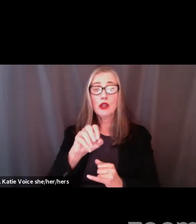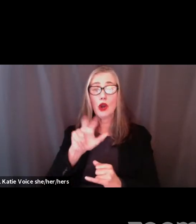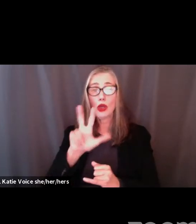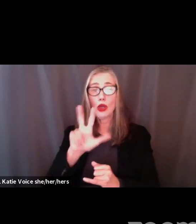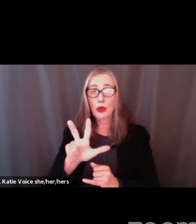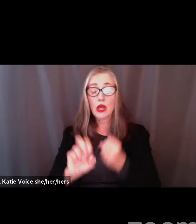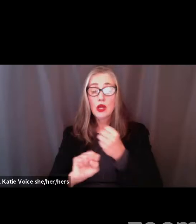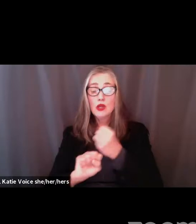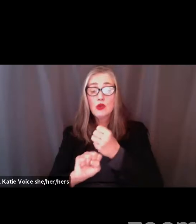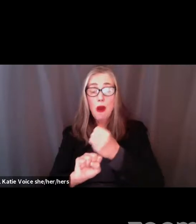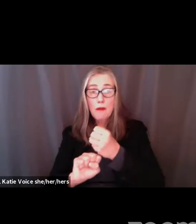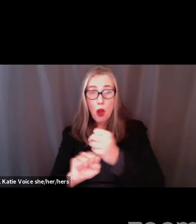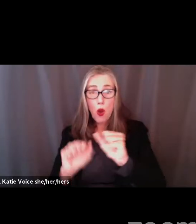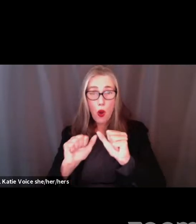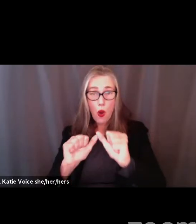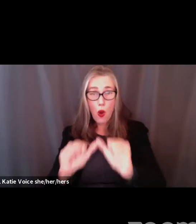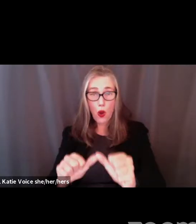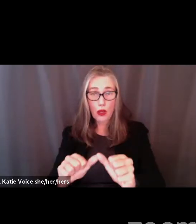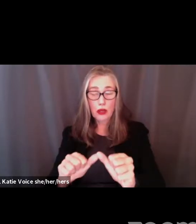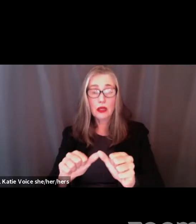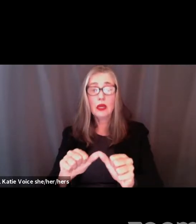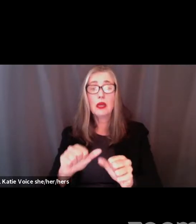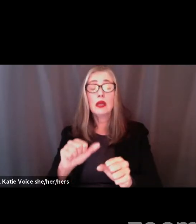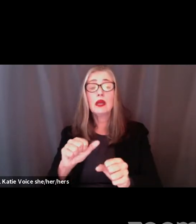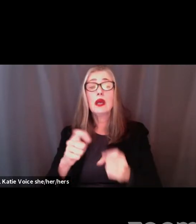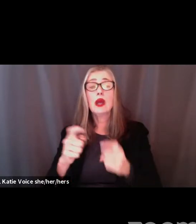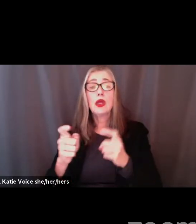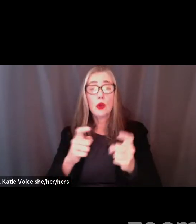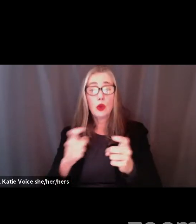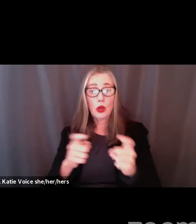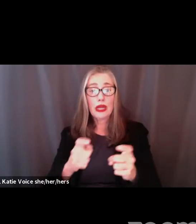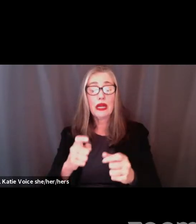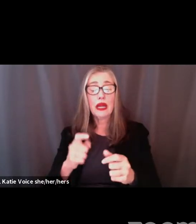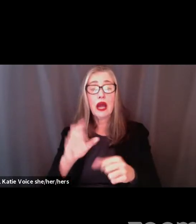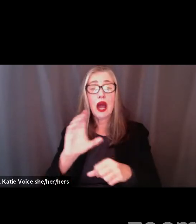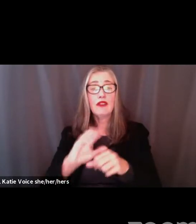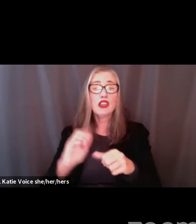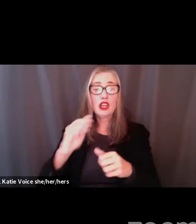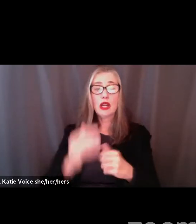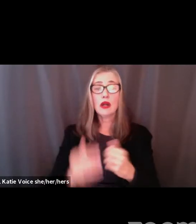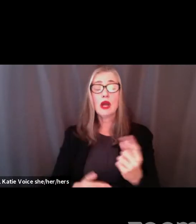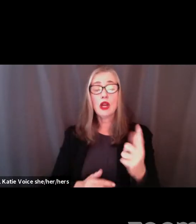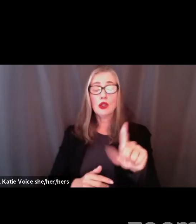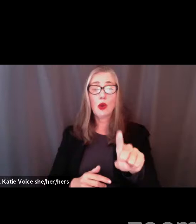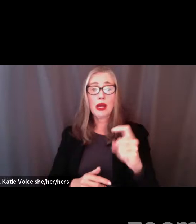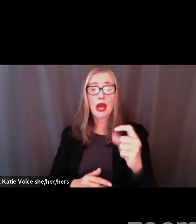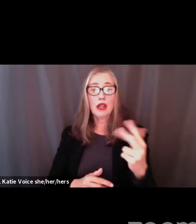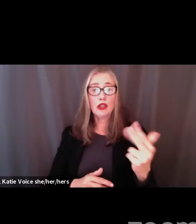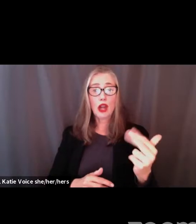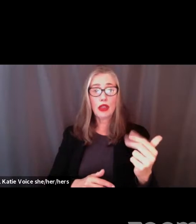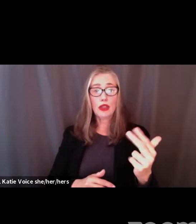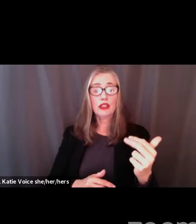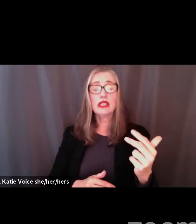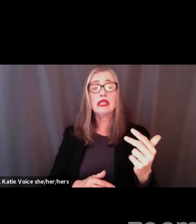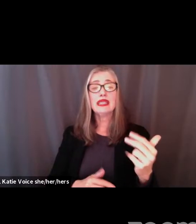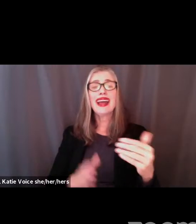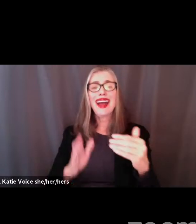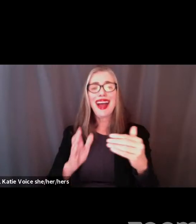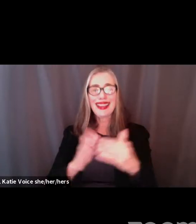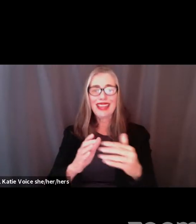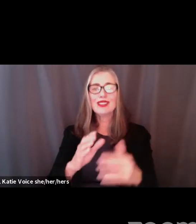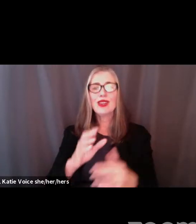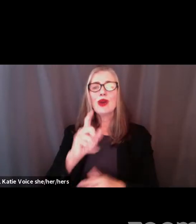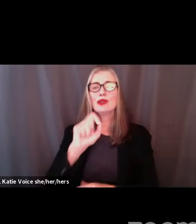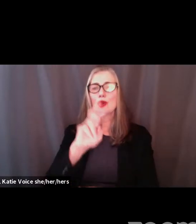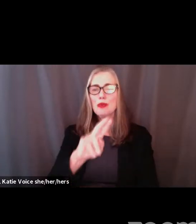chair to 113 against upholding the ruling of the chair. Mr. Kennedy, you are recognized for the purposes of